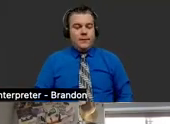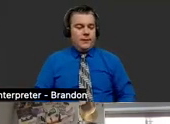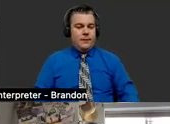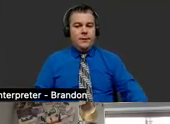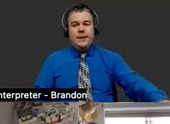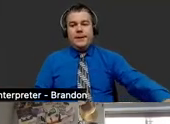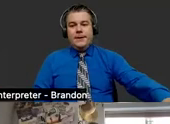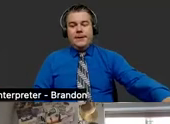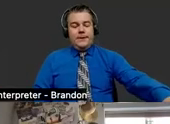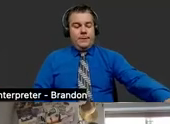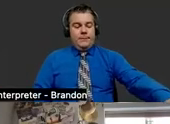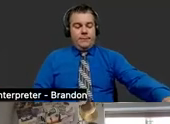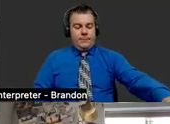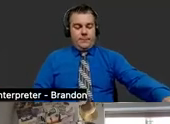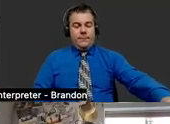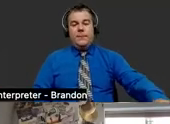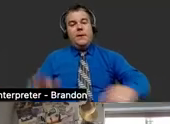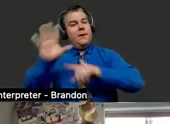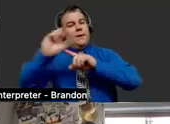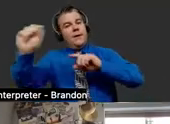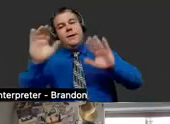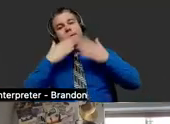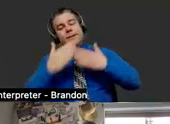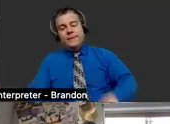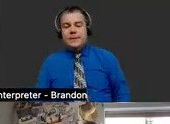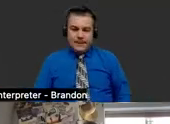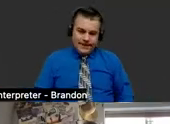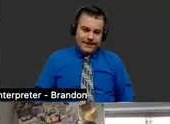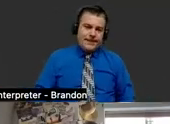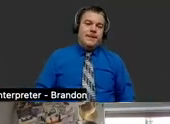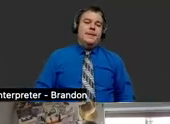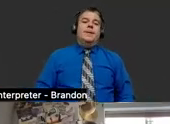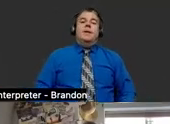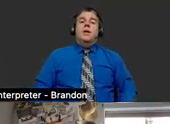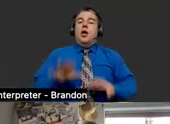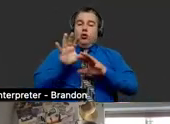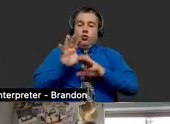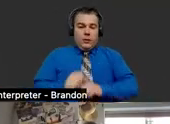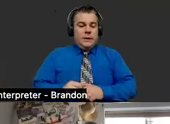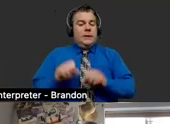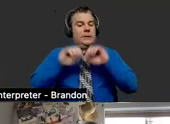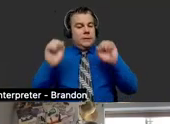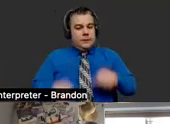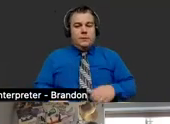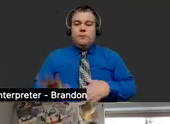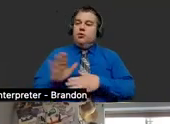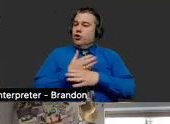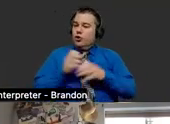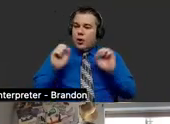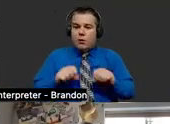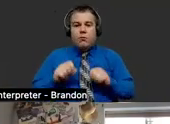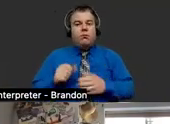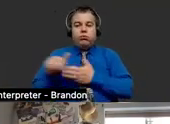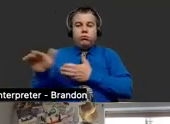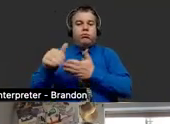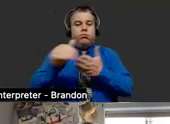So yeah, here it is. Awesome. Yep. So the routines, the system, shareables, this is all right here for you. And it's a